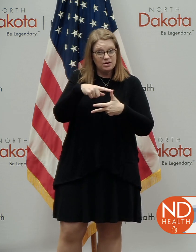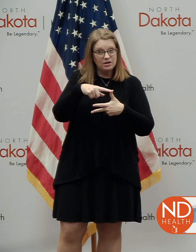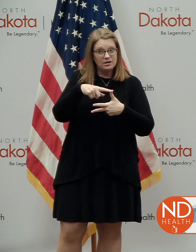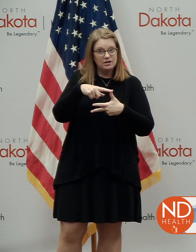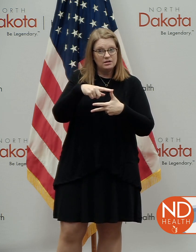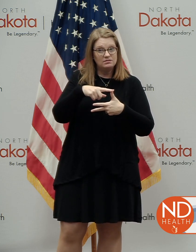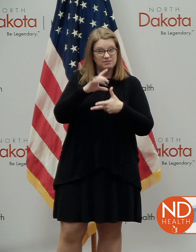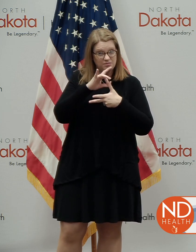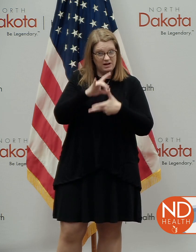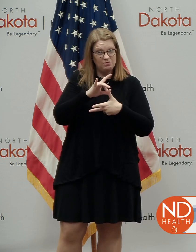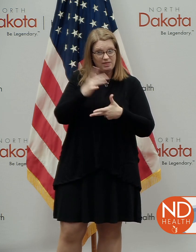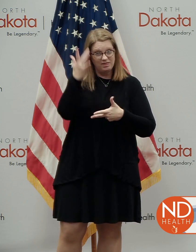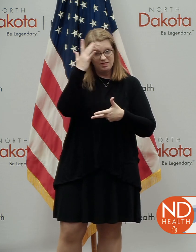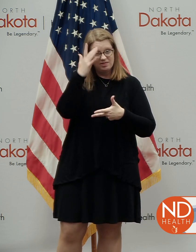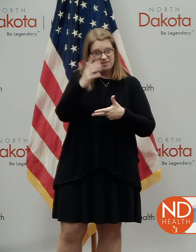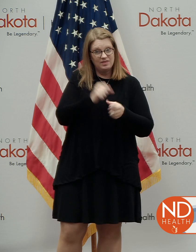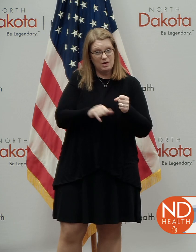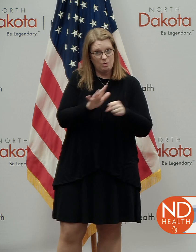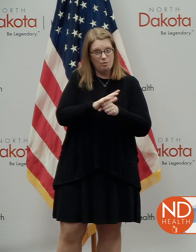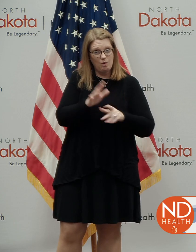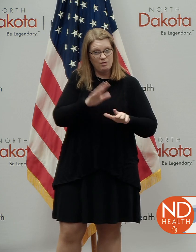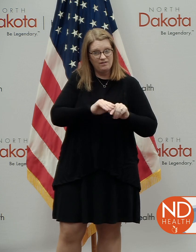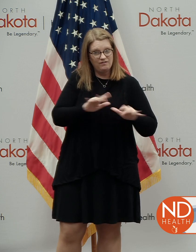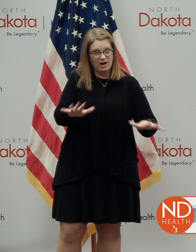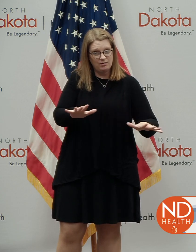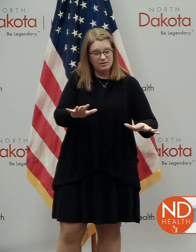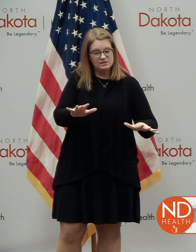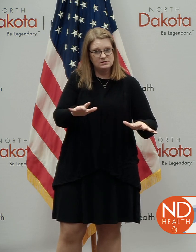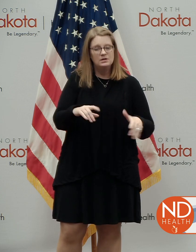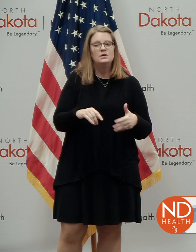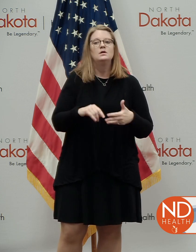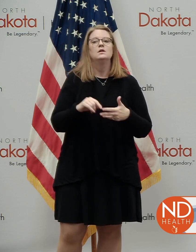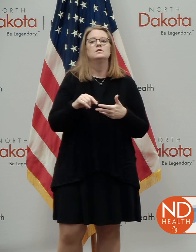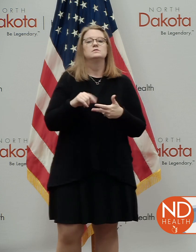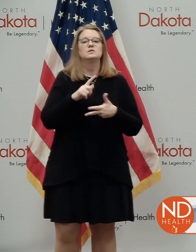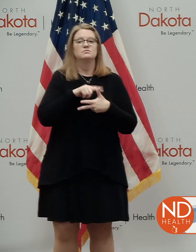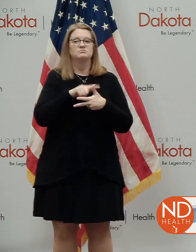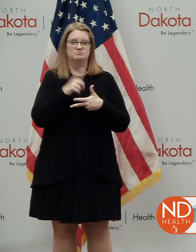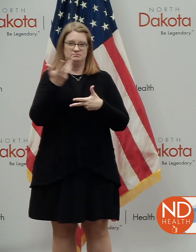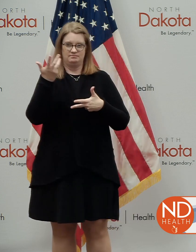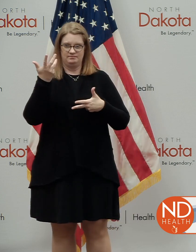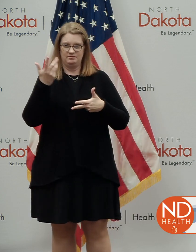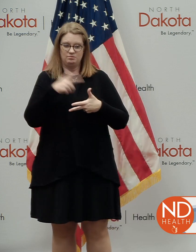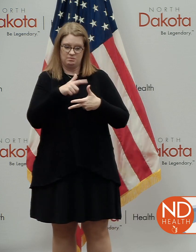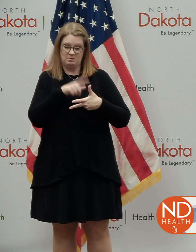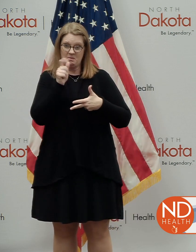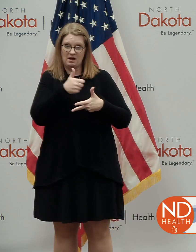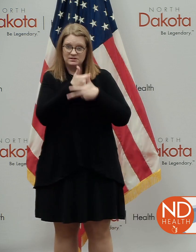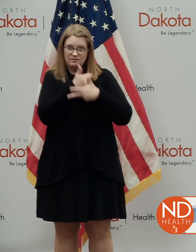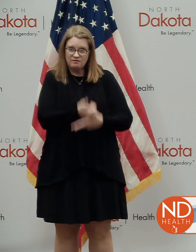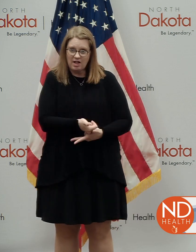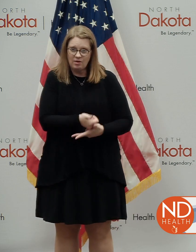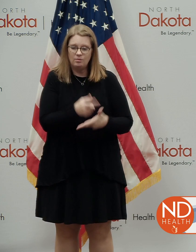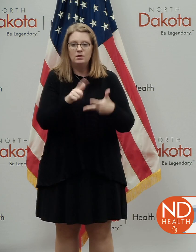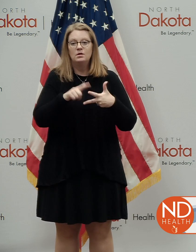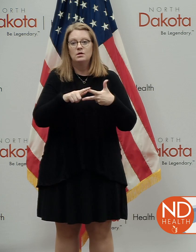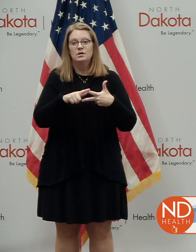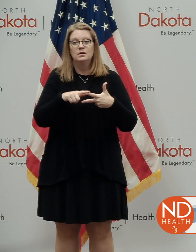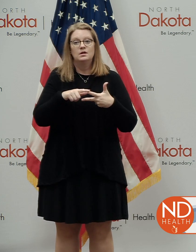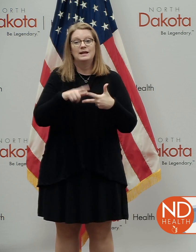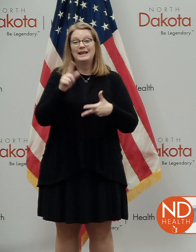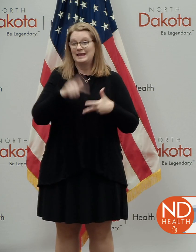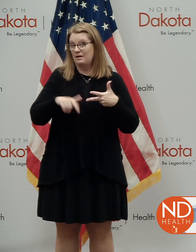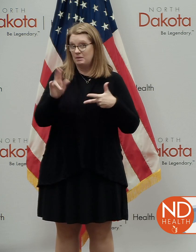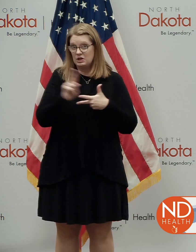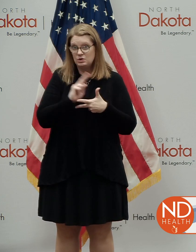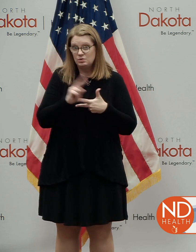to the coronavirus public health emergency. So we have that one that we have to follow. It cannot be spent on any